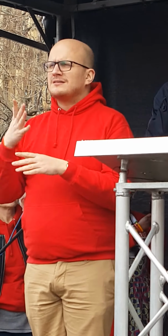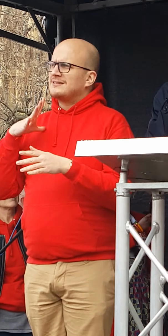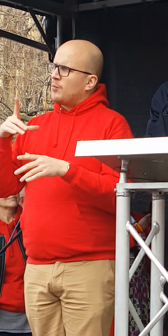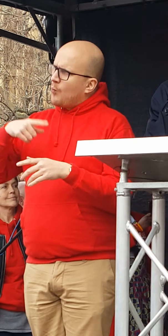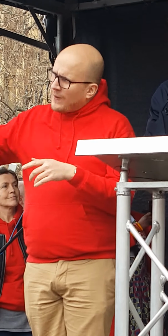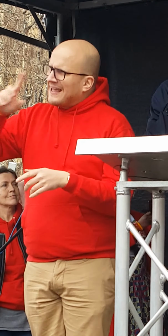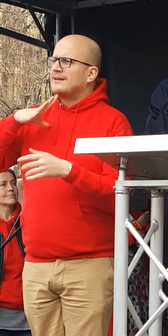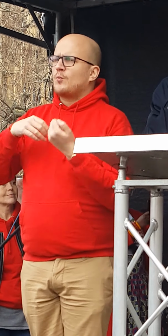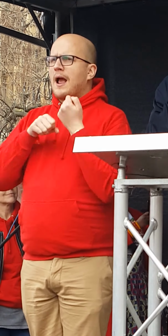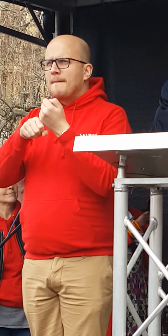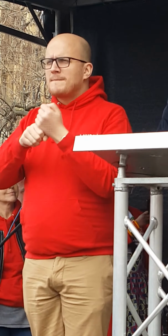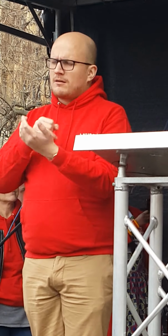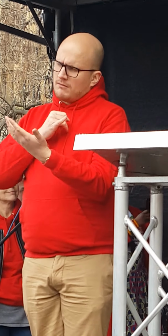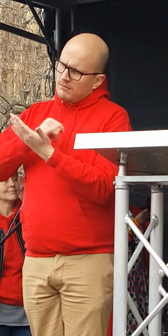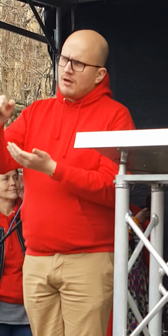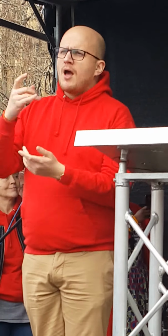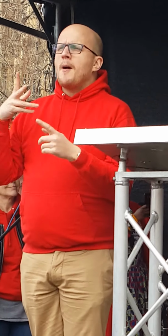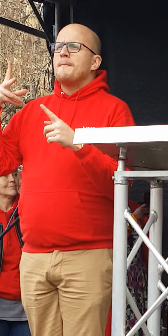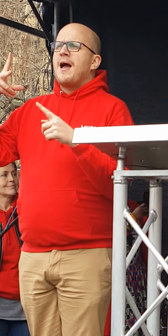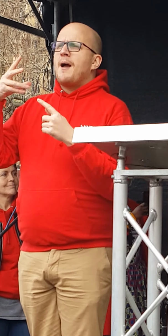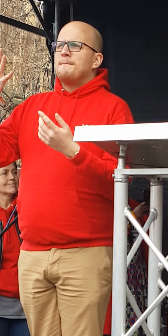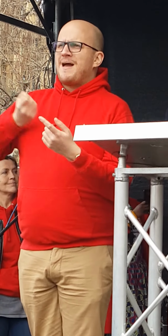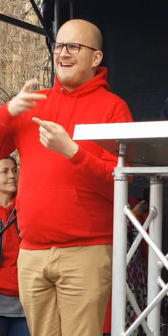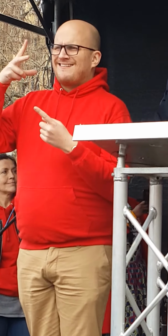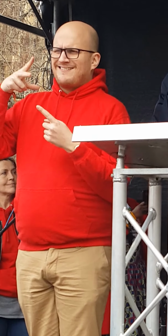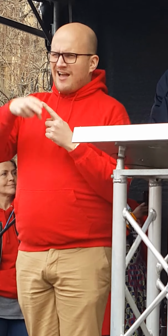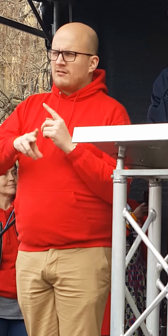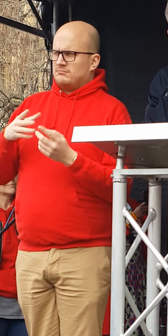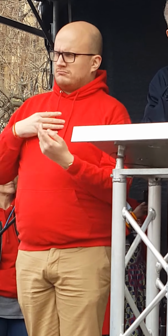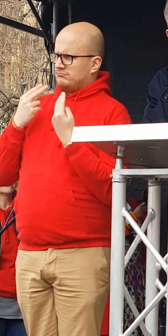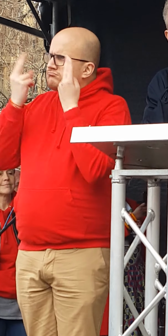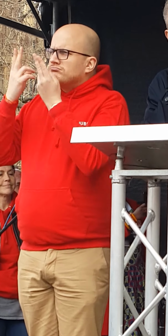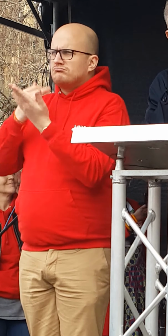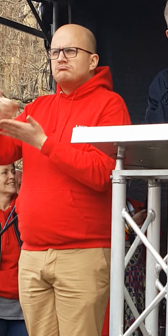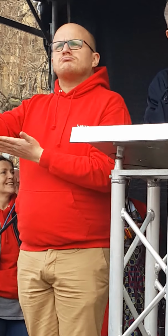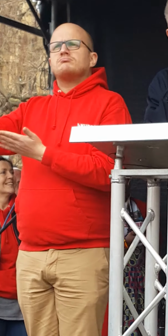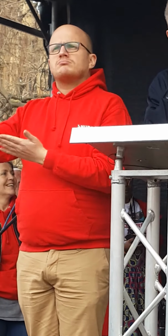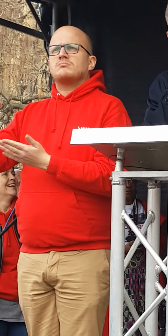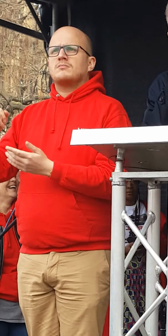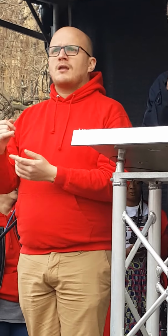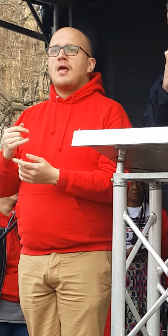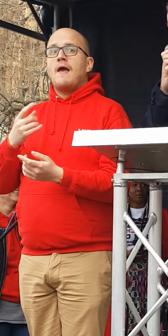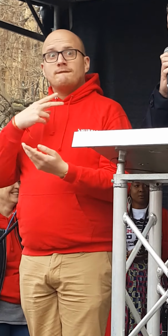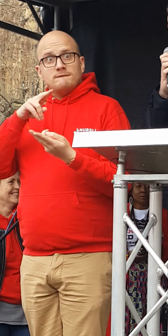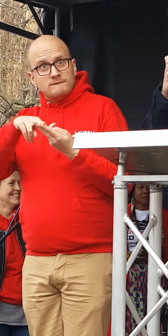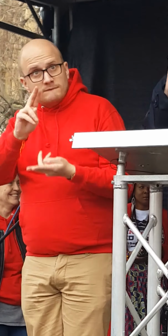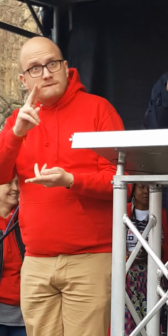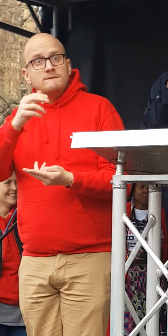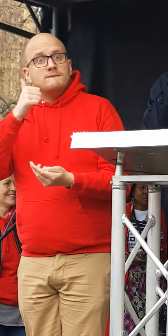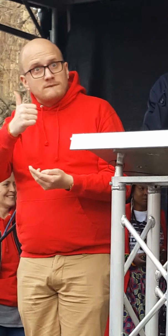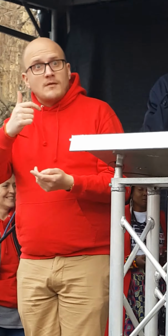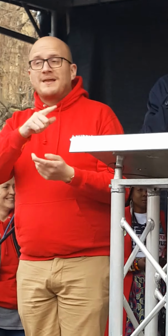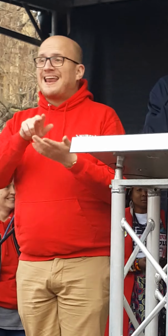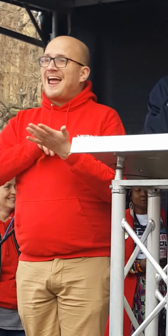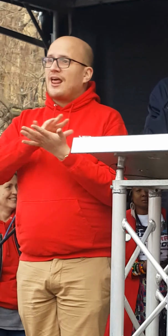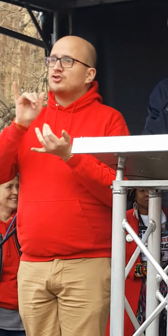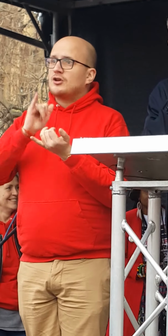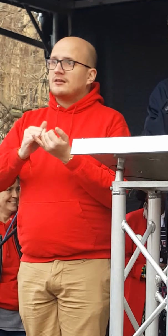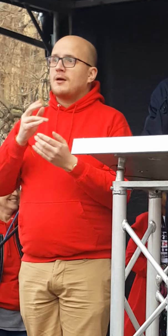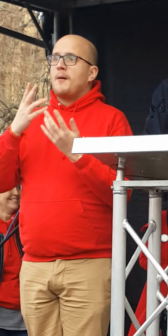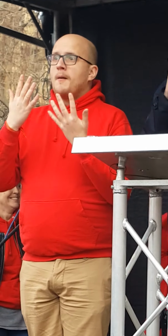action together. If we do that, not only can our health service workers have decent pay, but we can stop